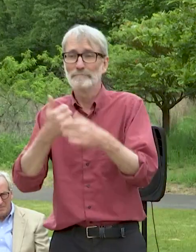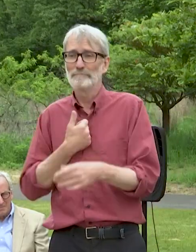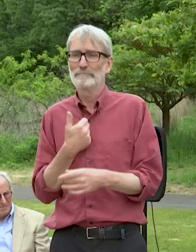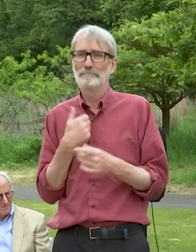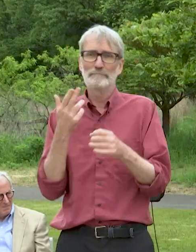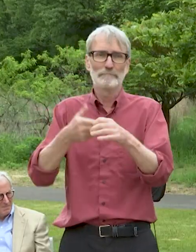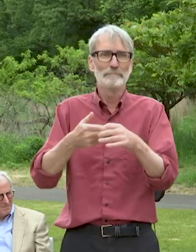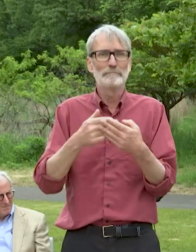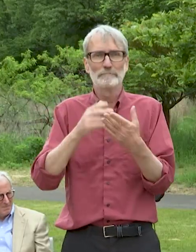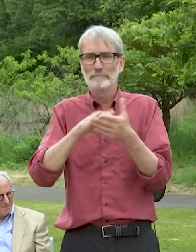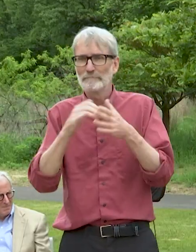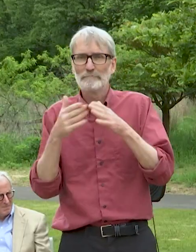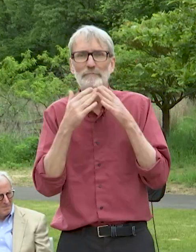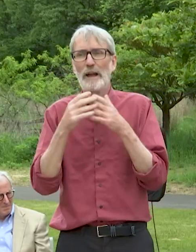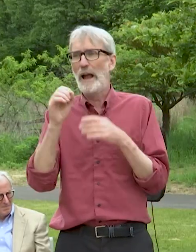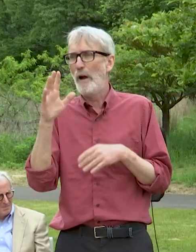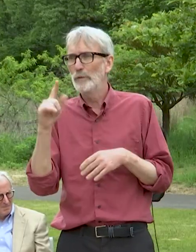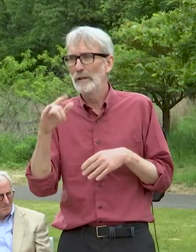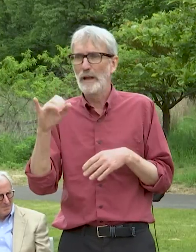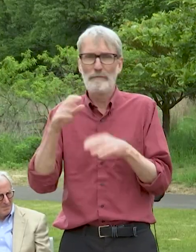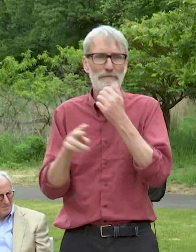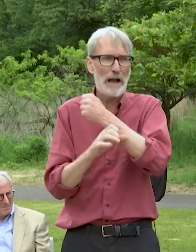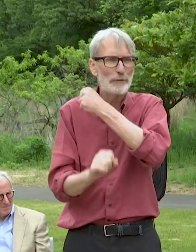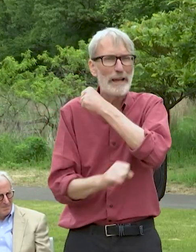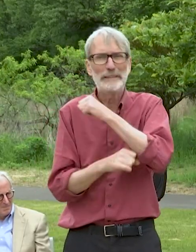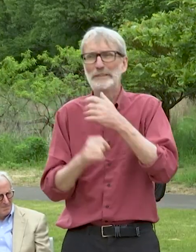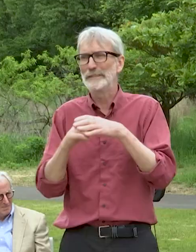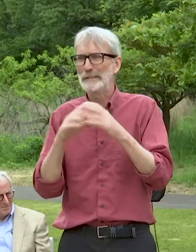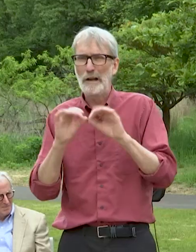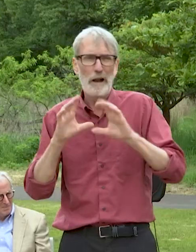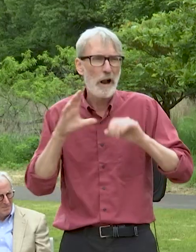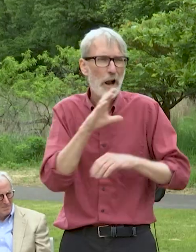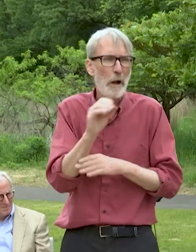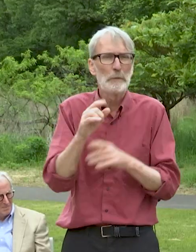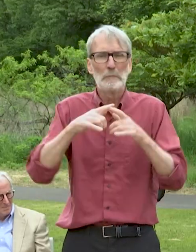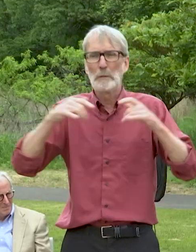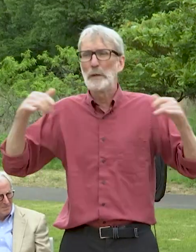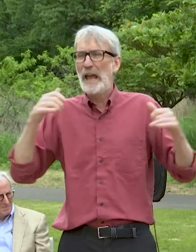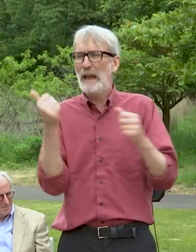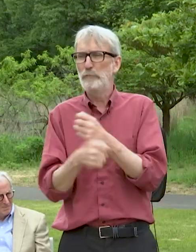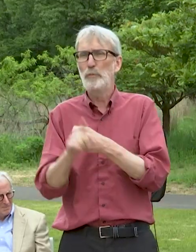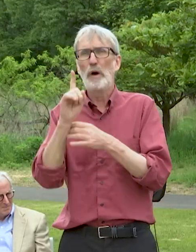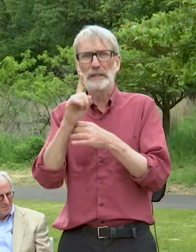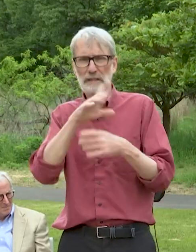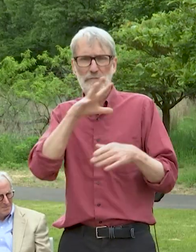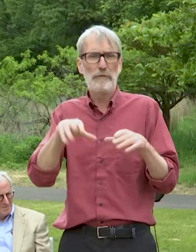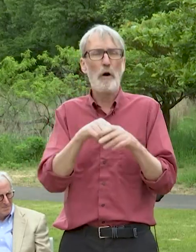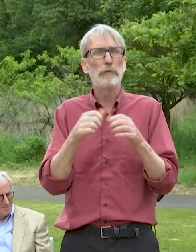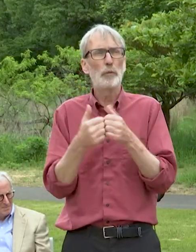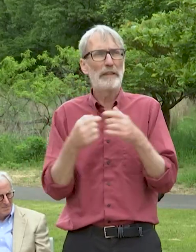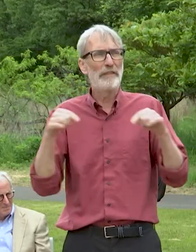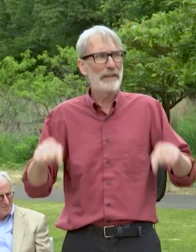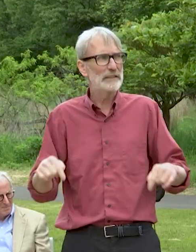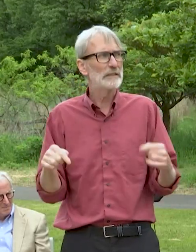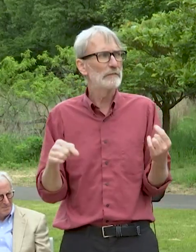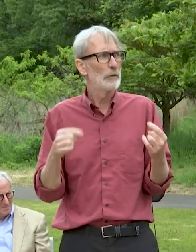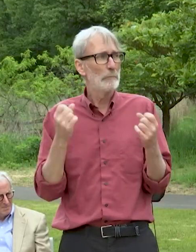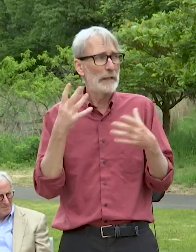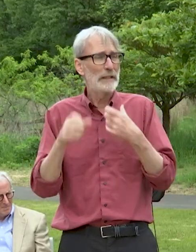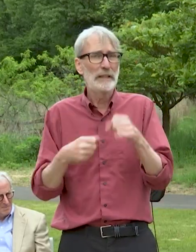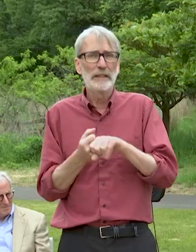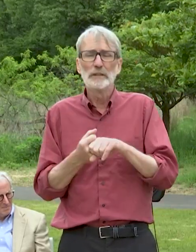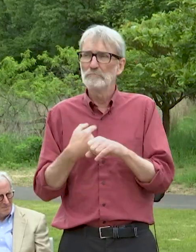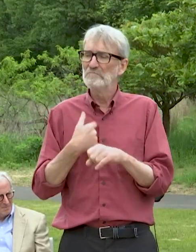foundation community, government entities, organizations that are being big part of what's happening here, certainly at the Frick Environmental Center over the years. We've